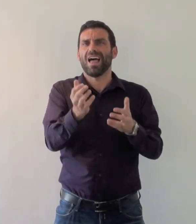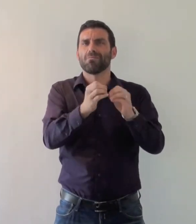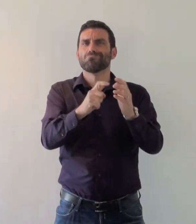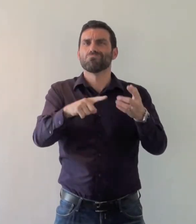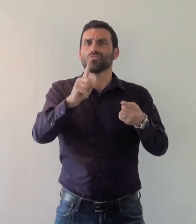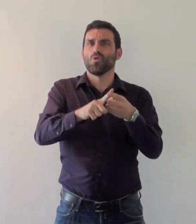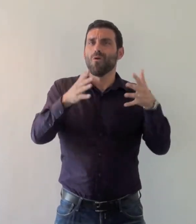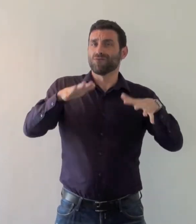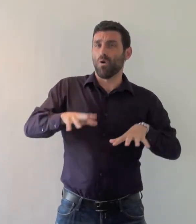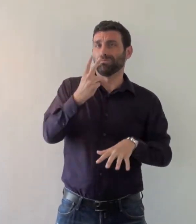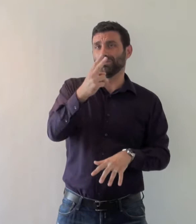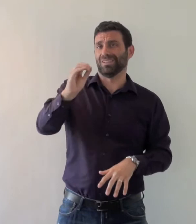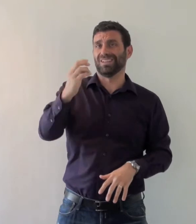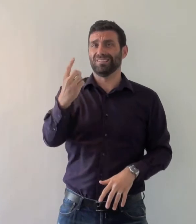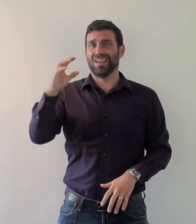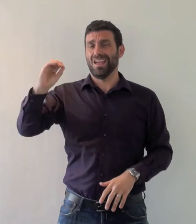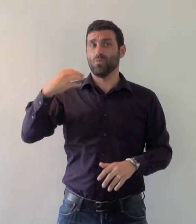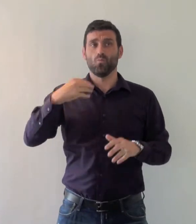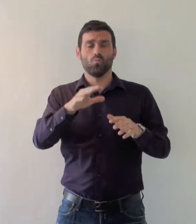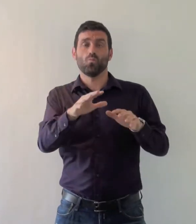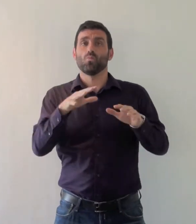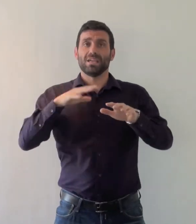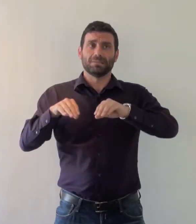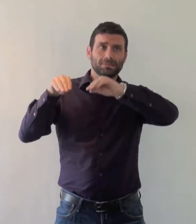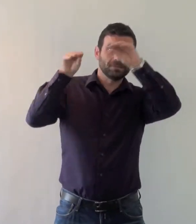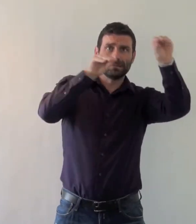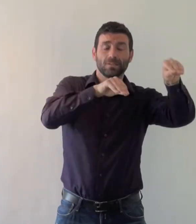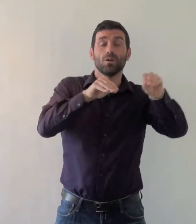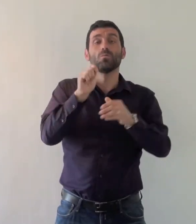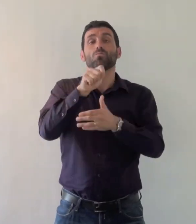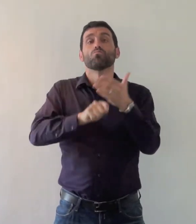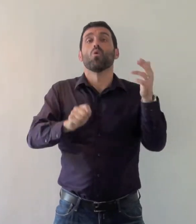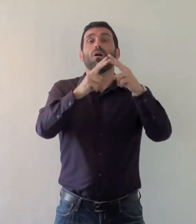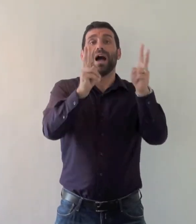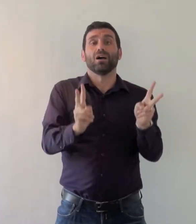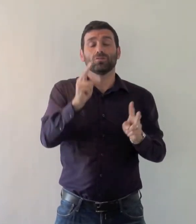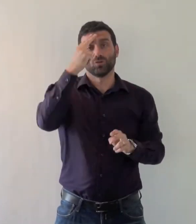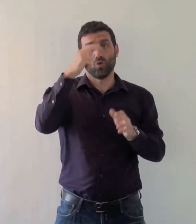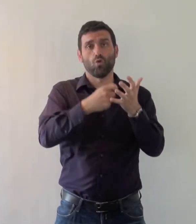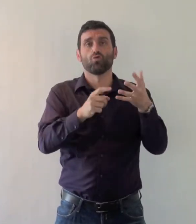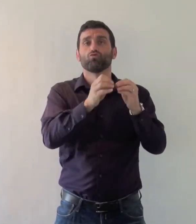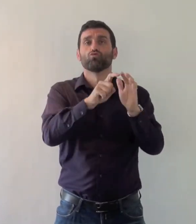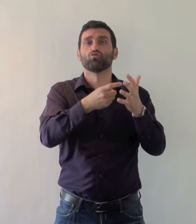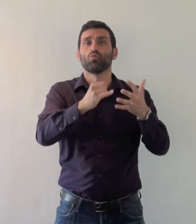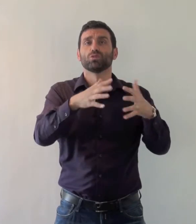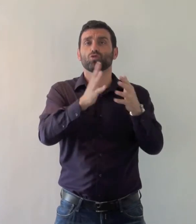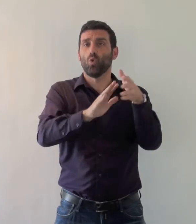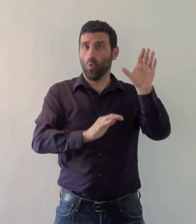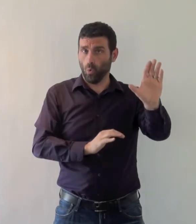in the Argyll and Bute area in Scotland since November 2010, when we initially moved in by buying a property there